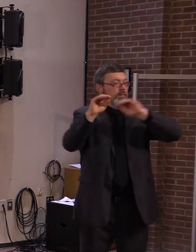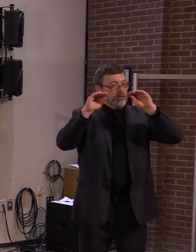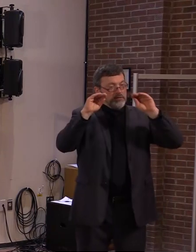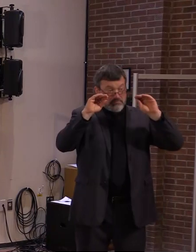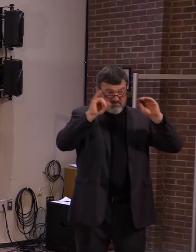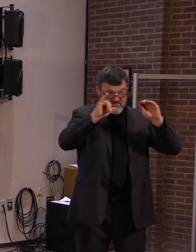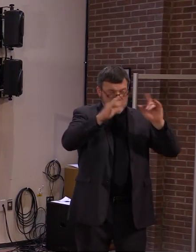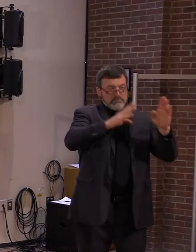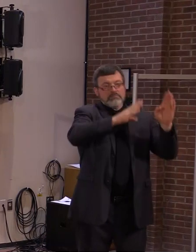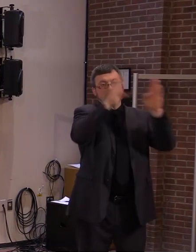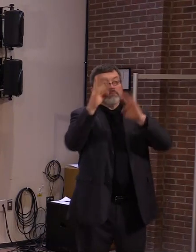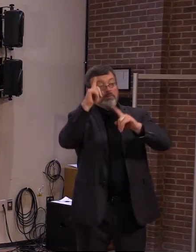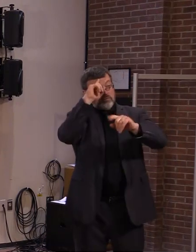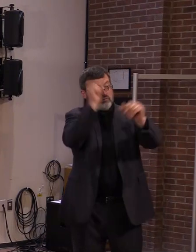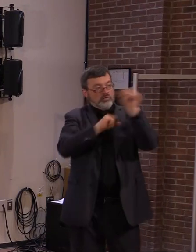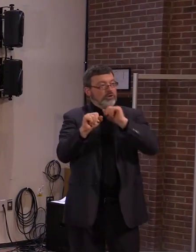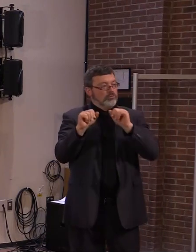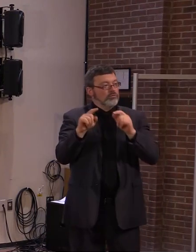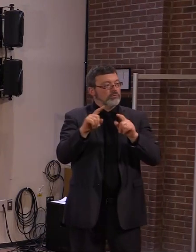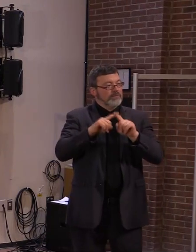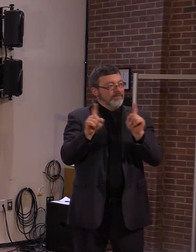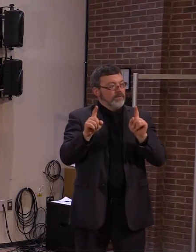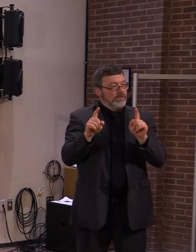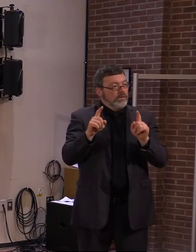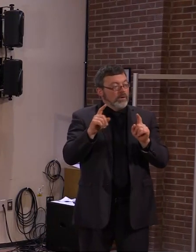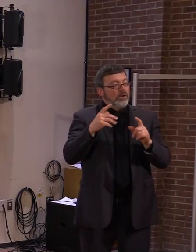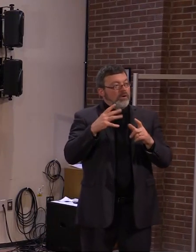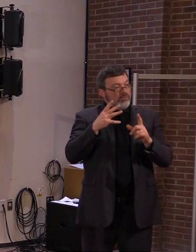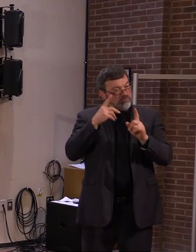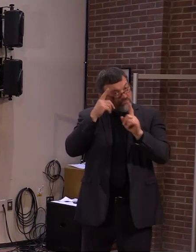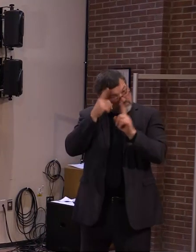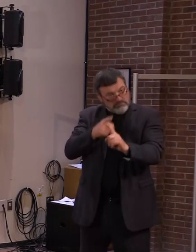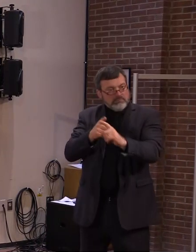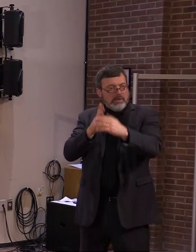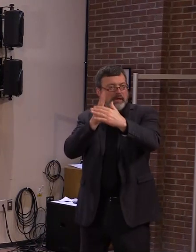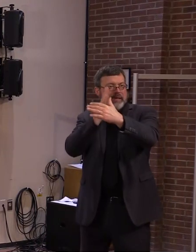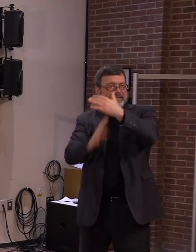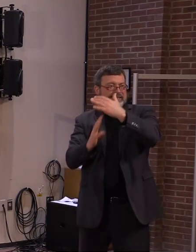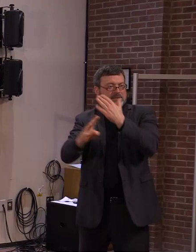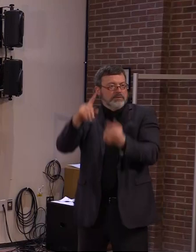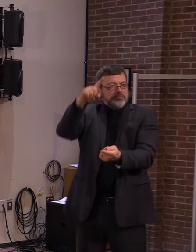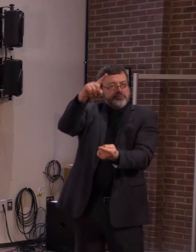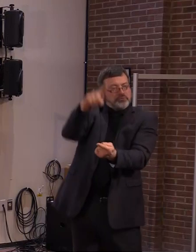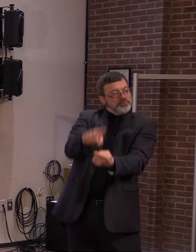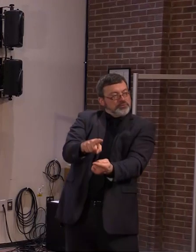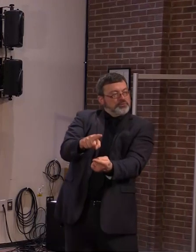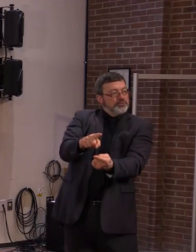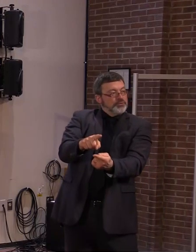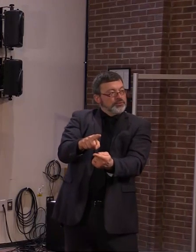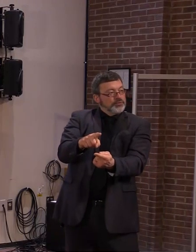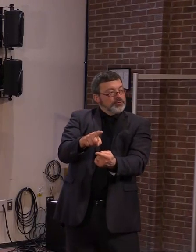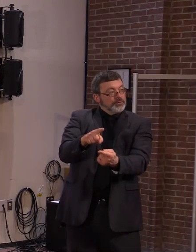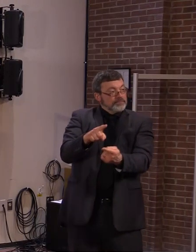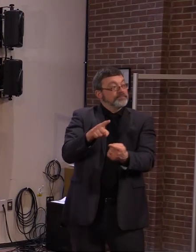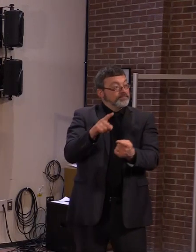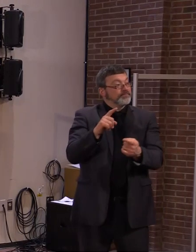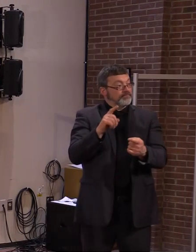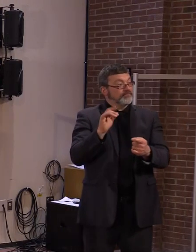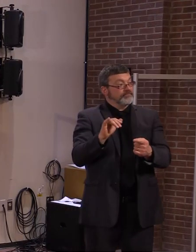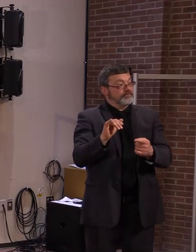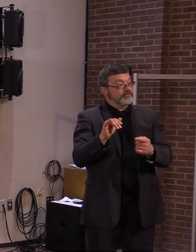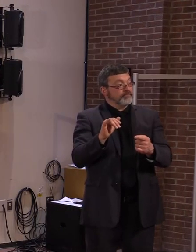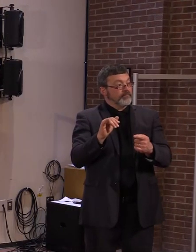said, reduce the people that are going into the hospital through either vaccine or monoclonal antibodies, you